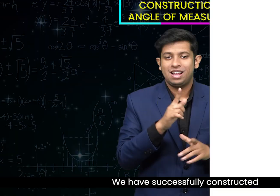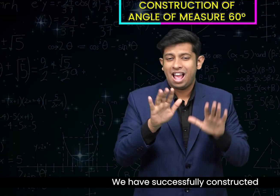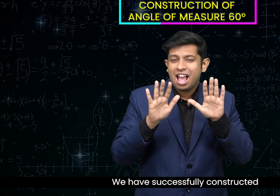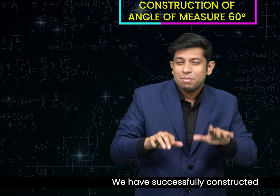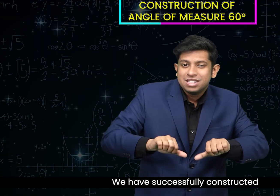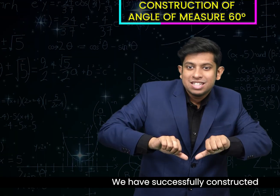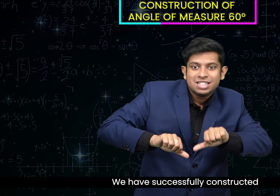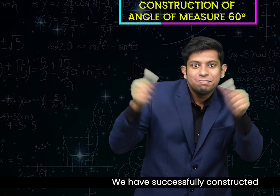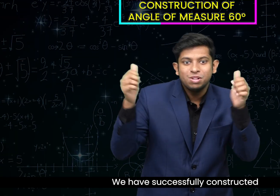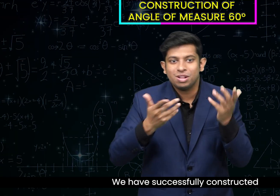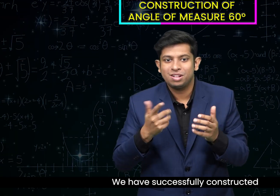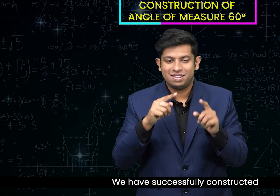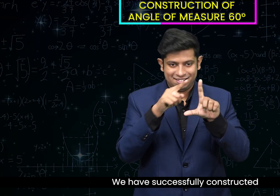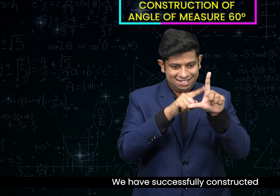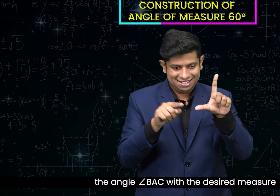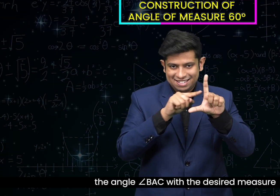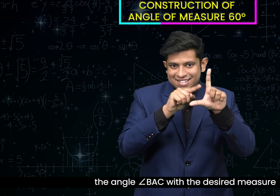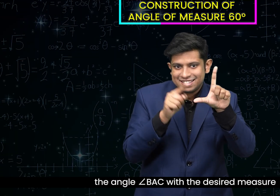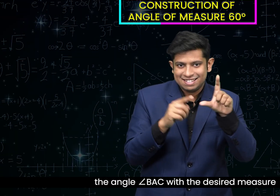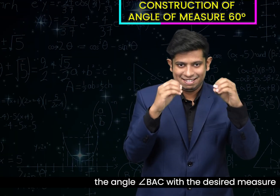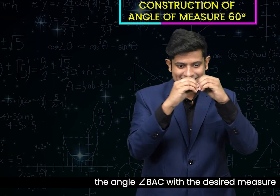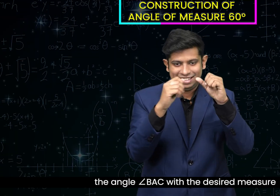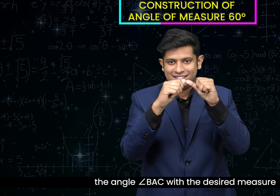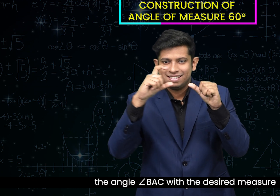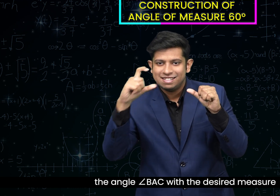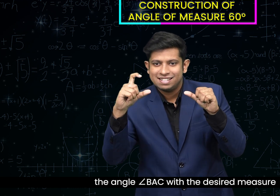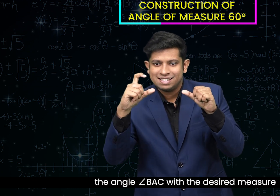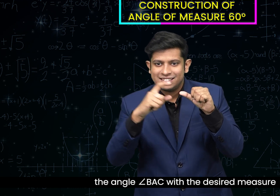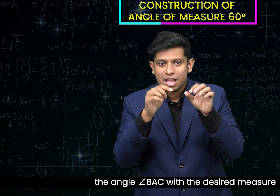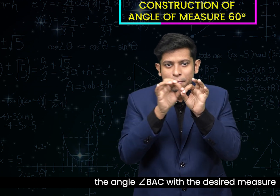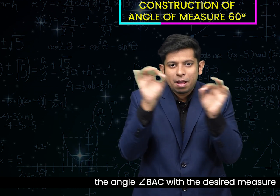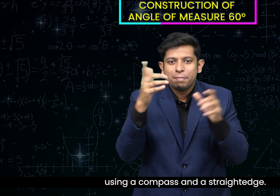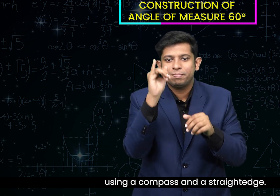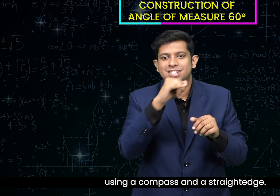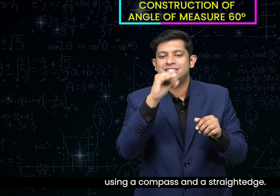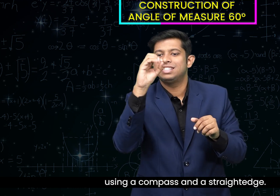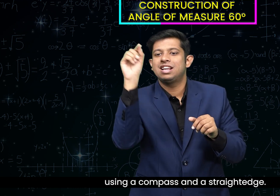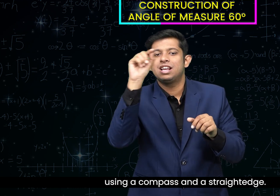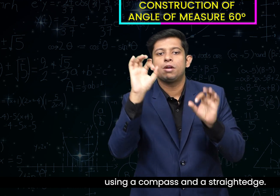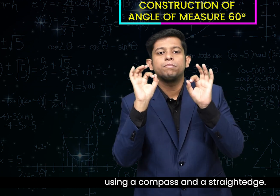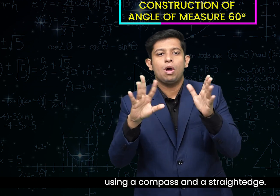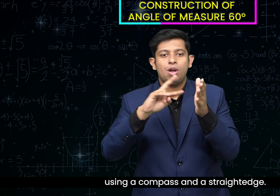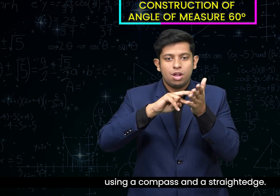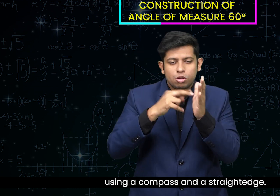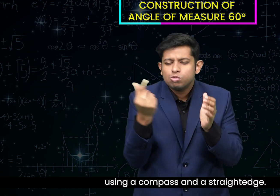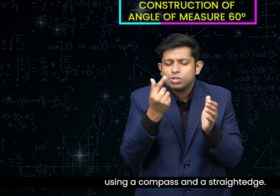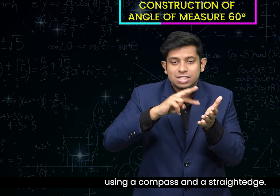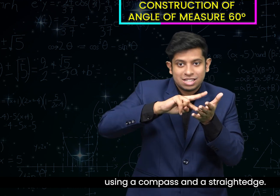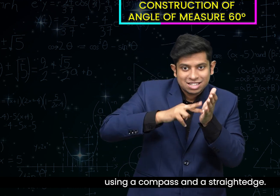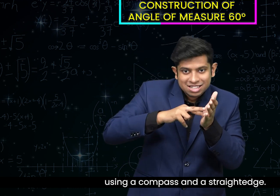We have successfully constructed the angle BAC with the desired measure using a compass and a straight edge.